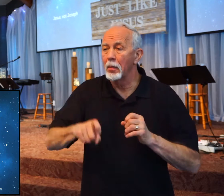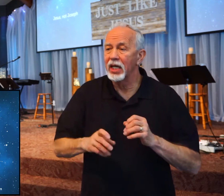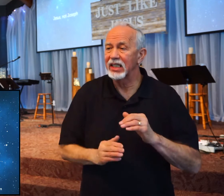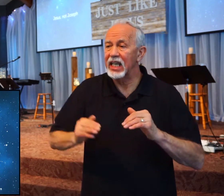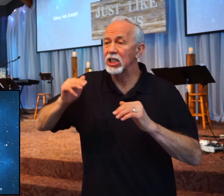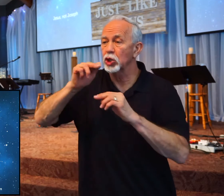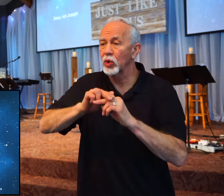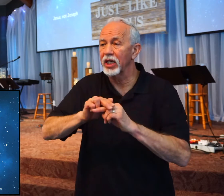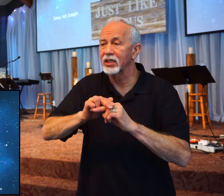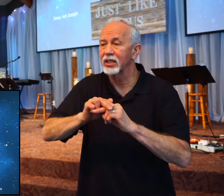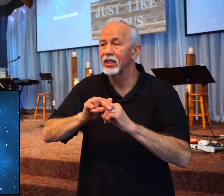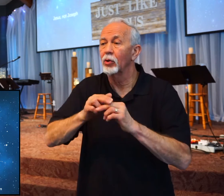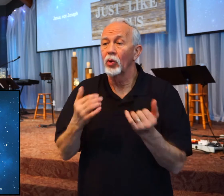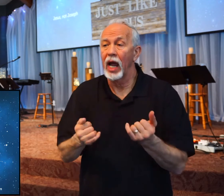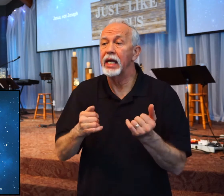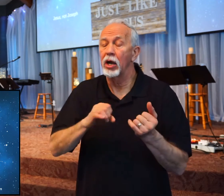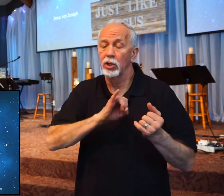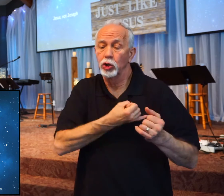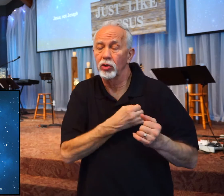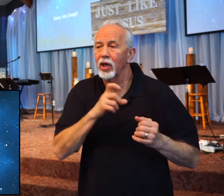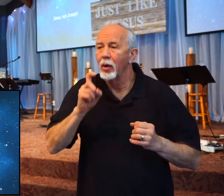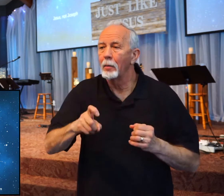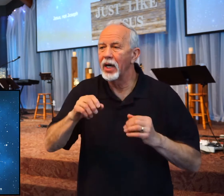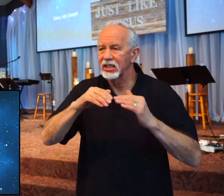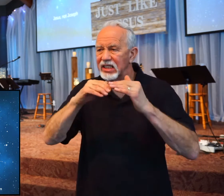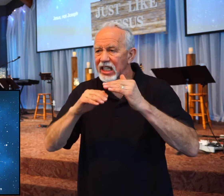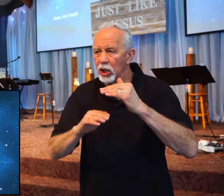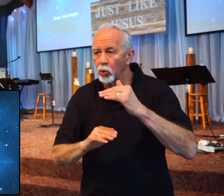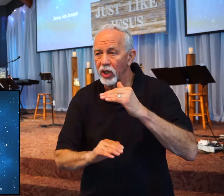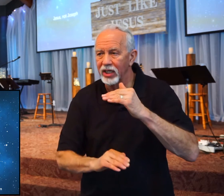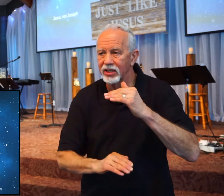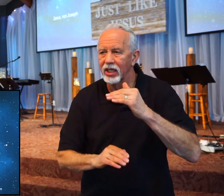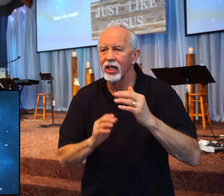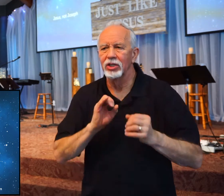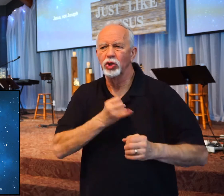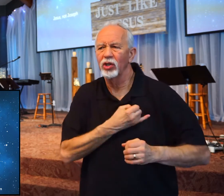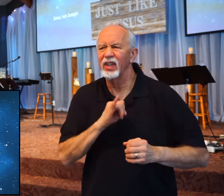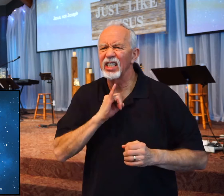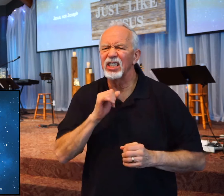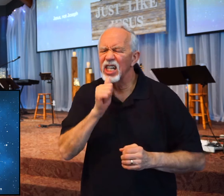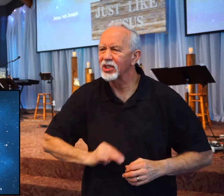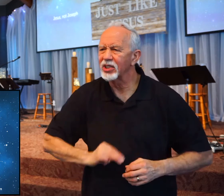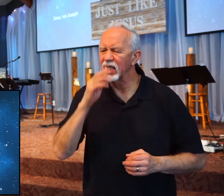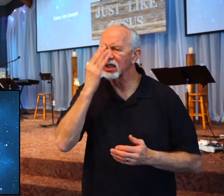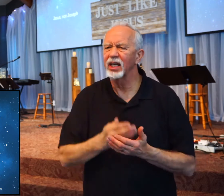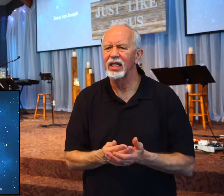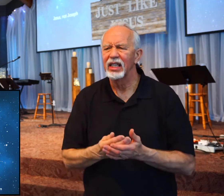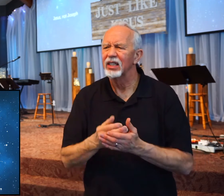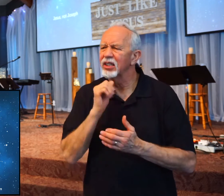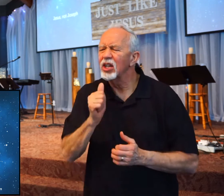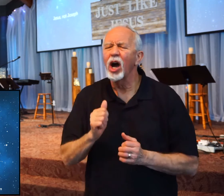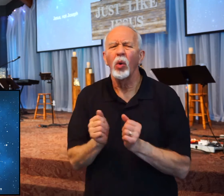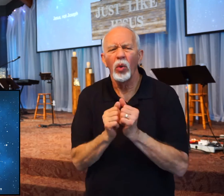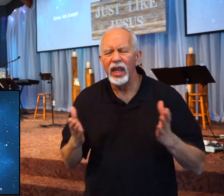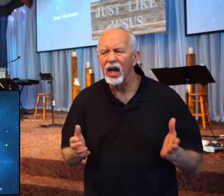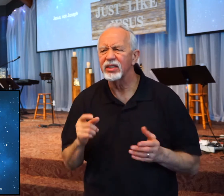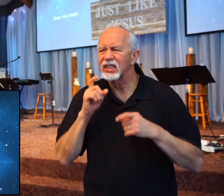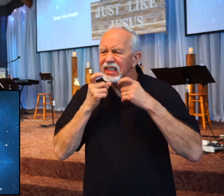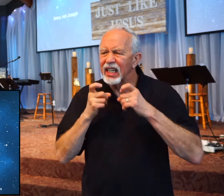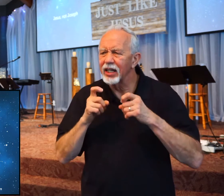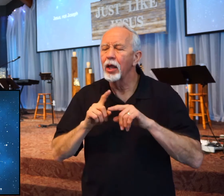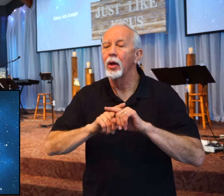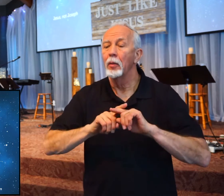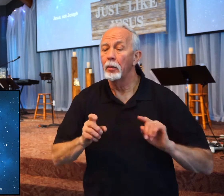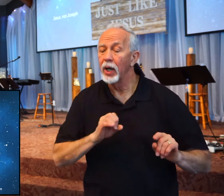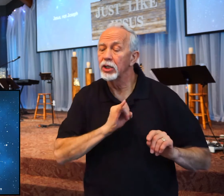has to decrease. He's not the Messiah. He's not God's one and only Son, spotless one. But he